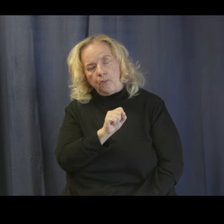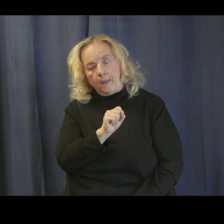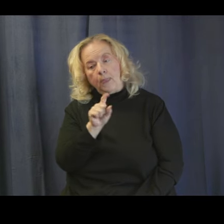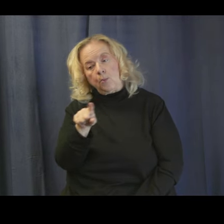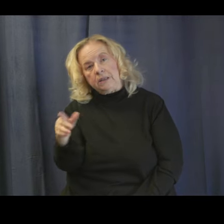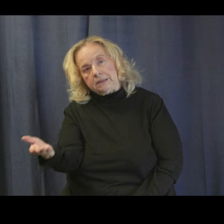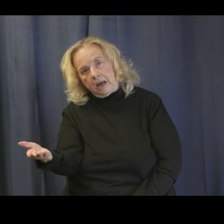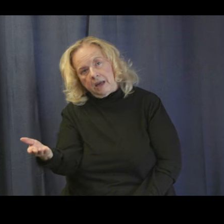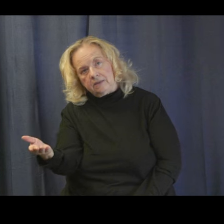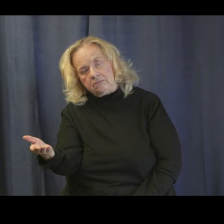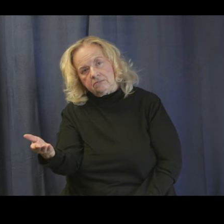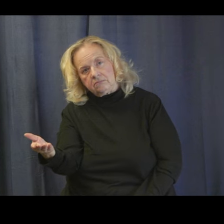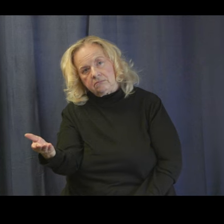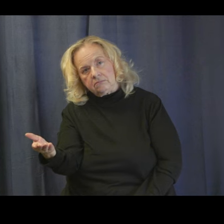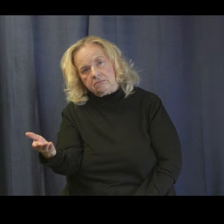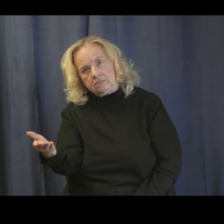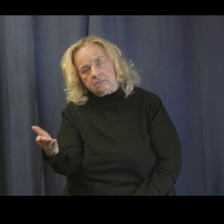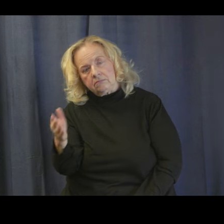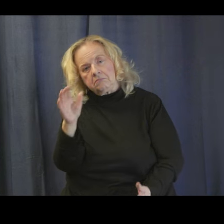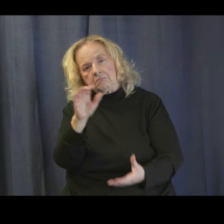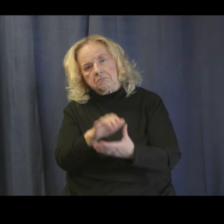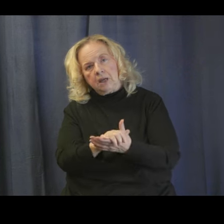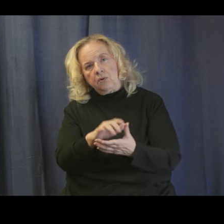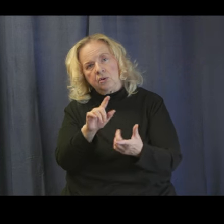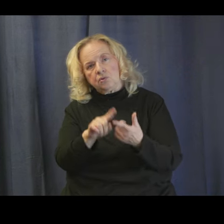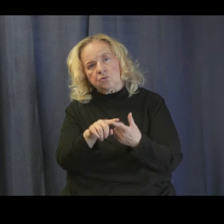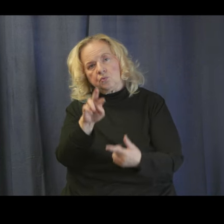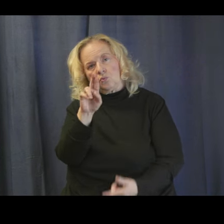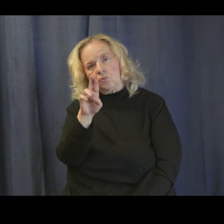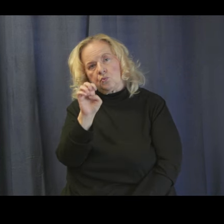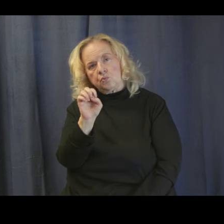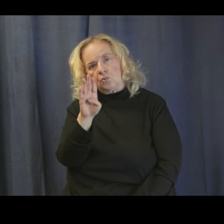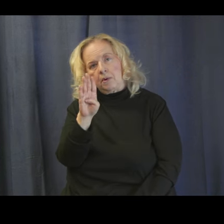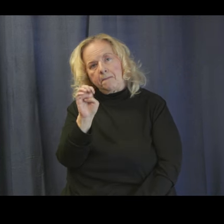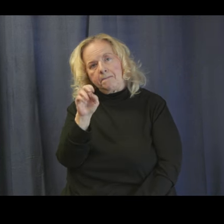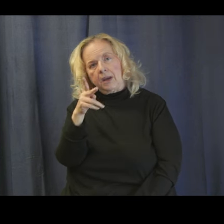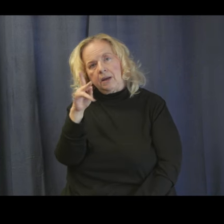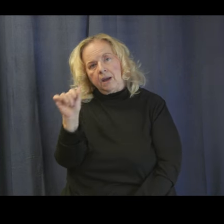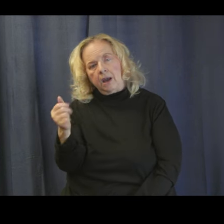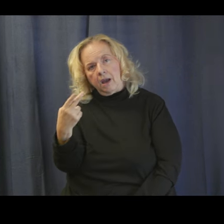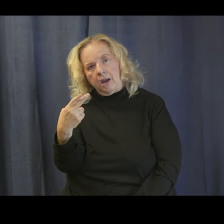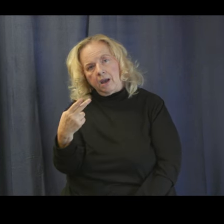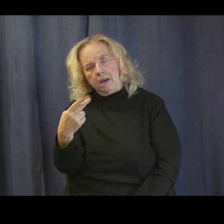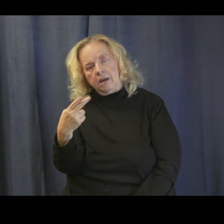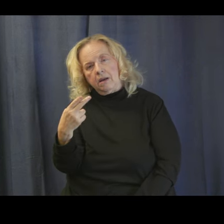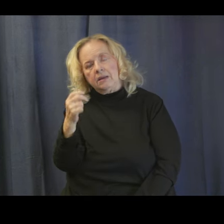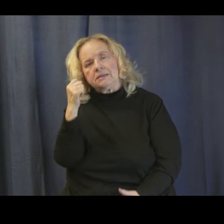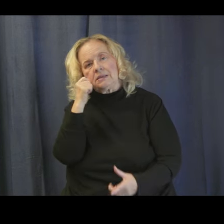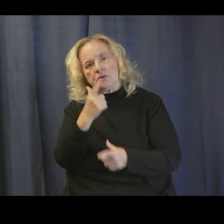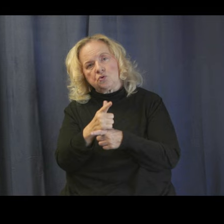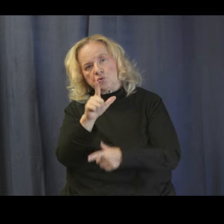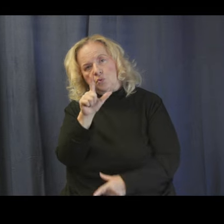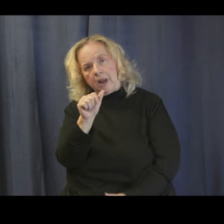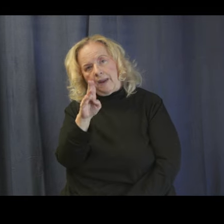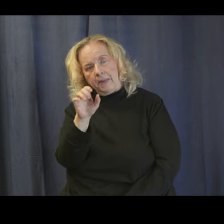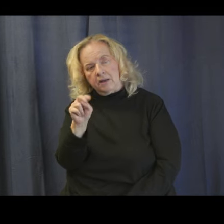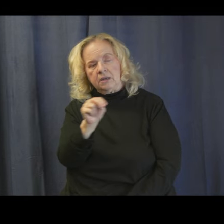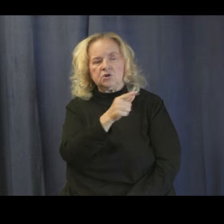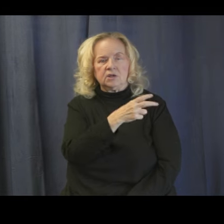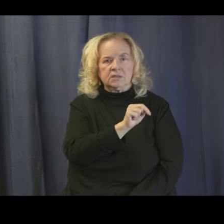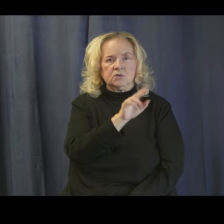old when he got married to Rebekah, who was the sister to Laban. Well,